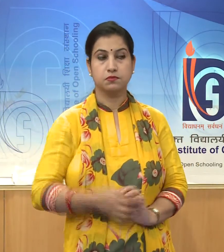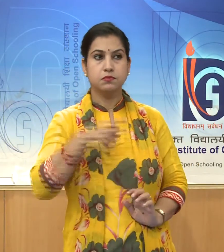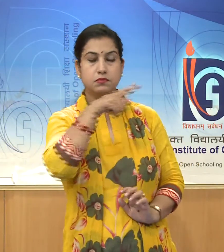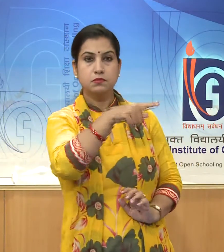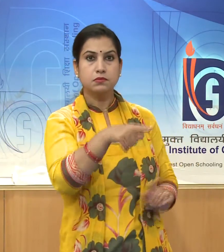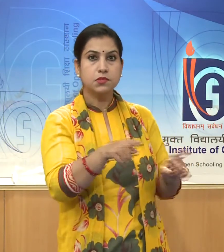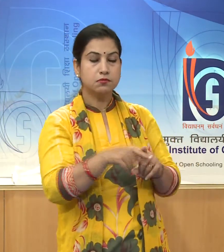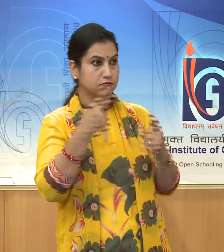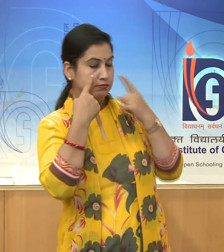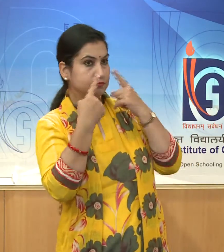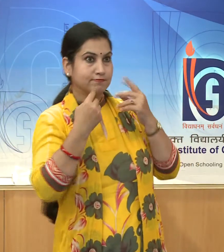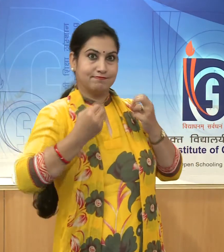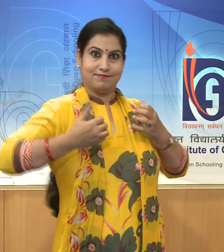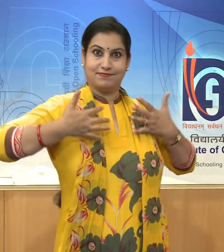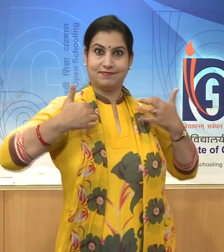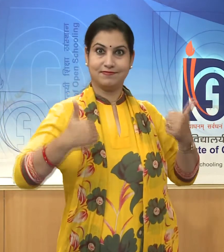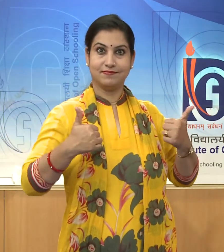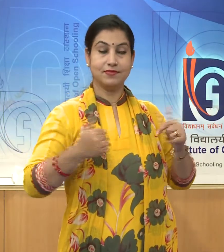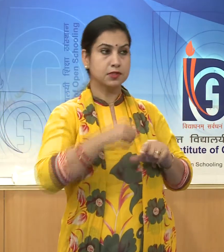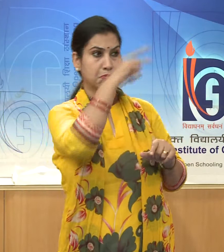which sparkles in his painting.